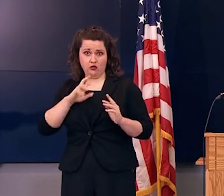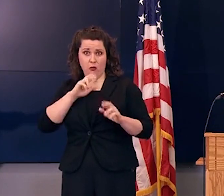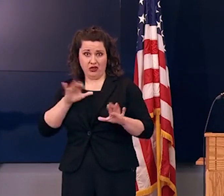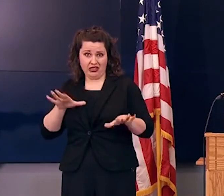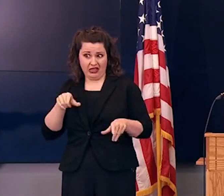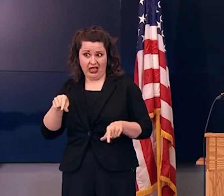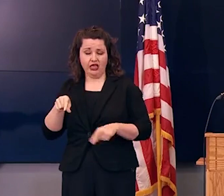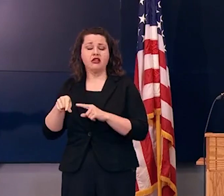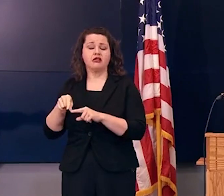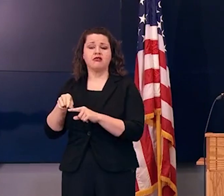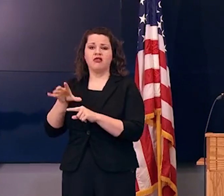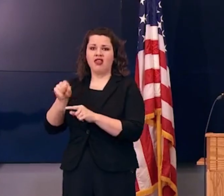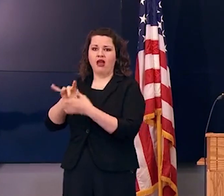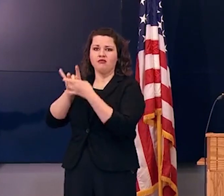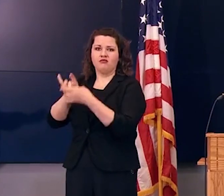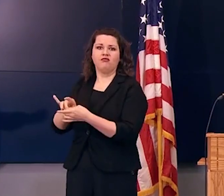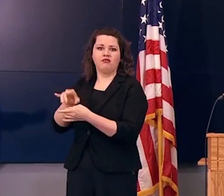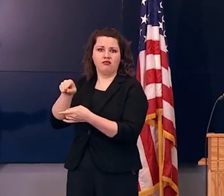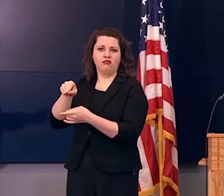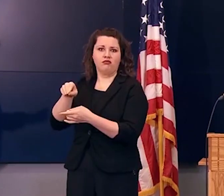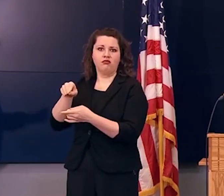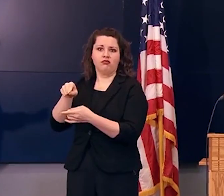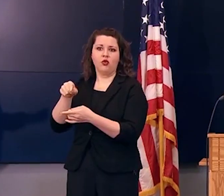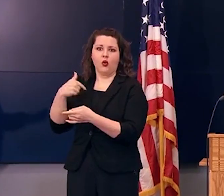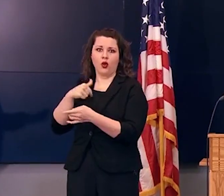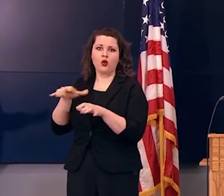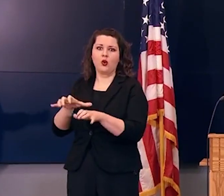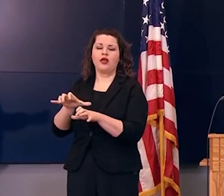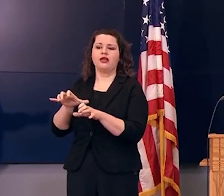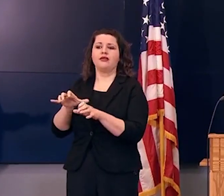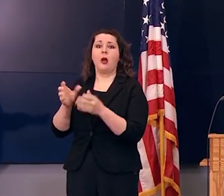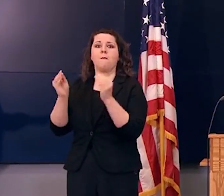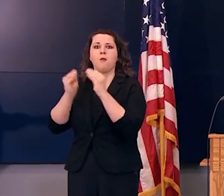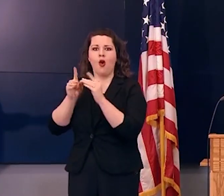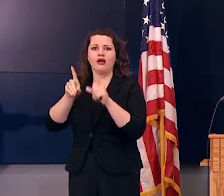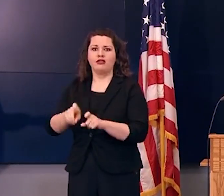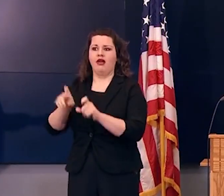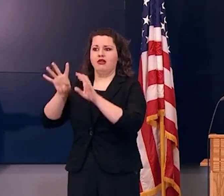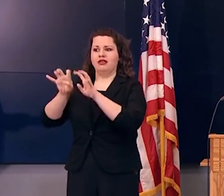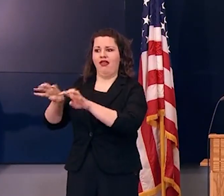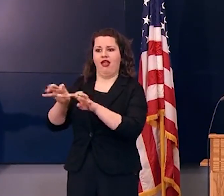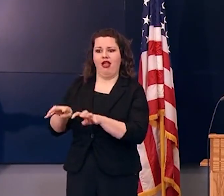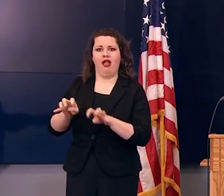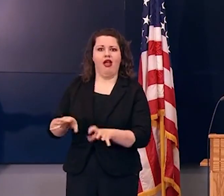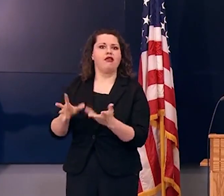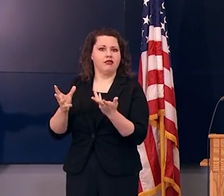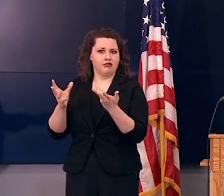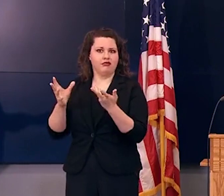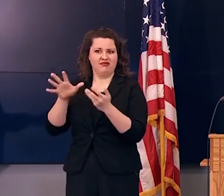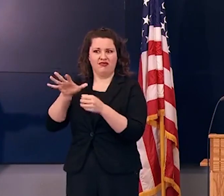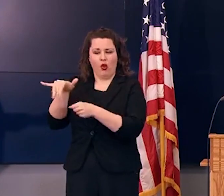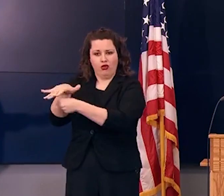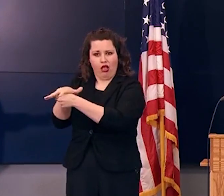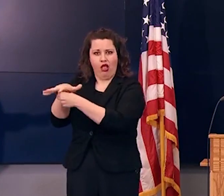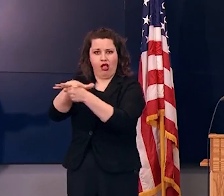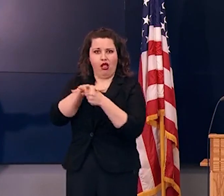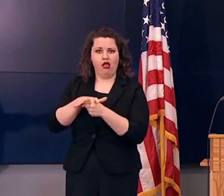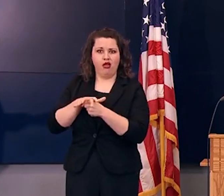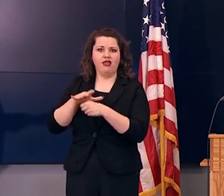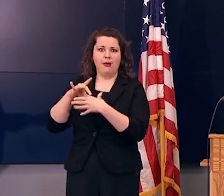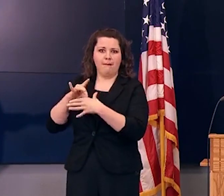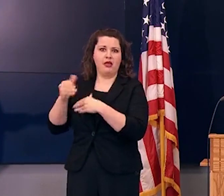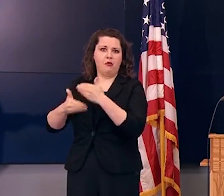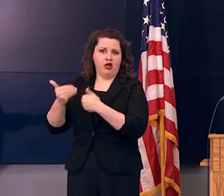Sunday can be attributed to the fact that we are doing surveillance testing that's being conducted at the